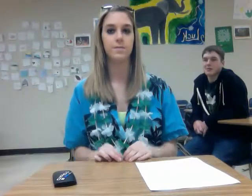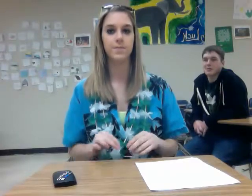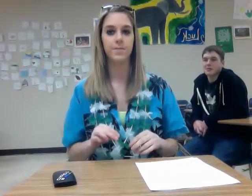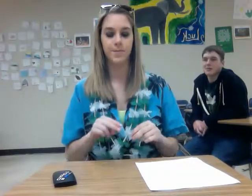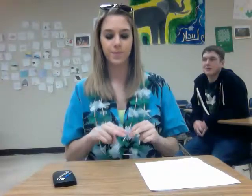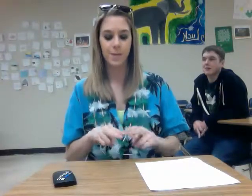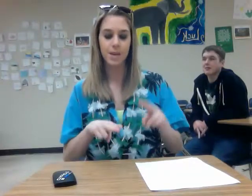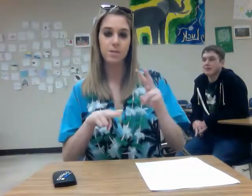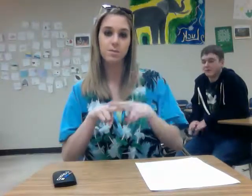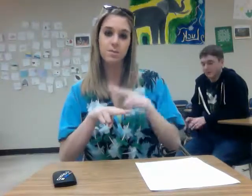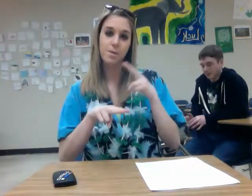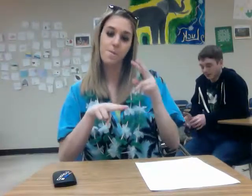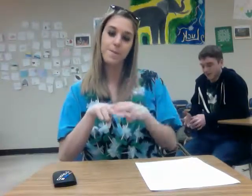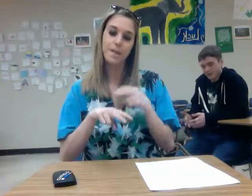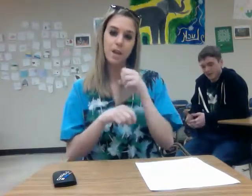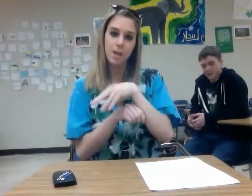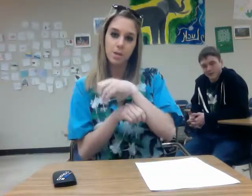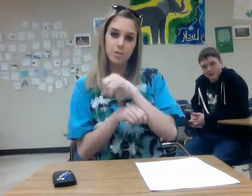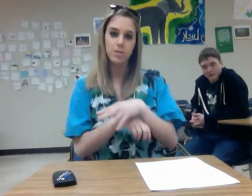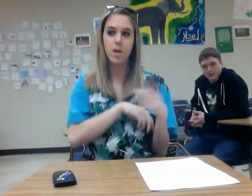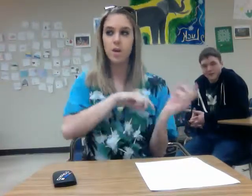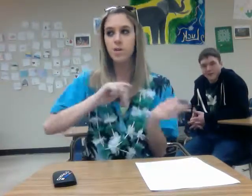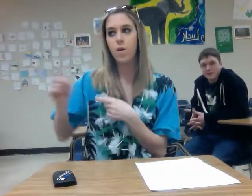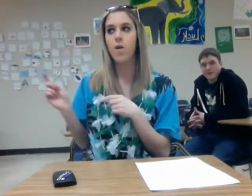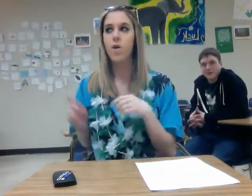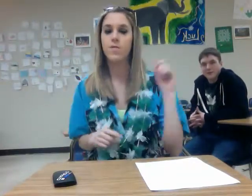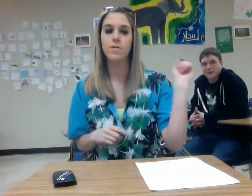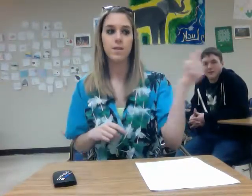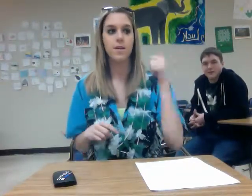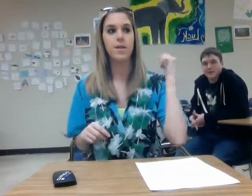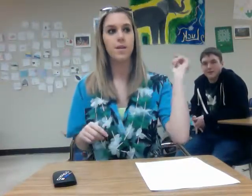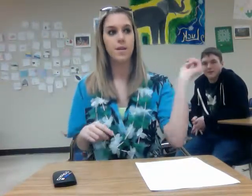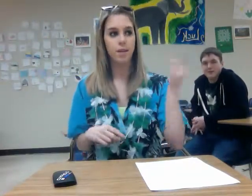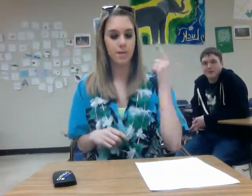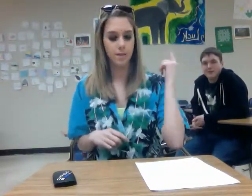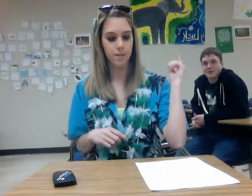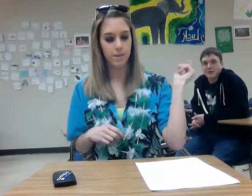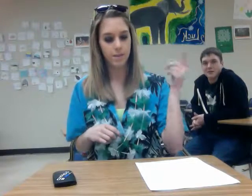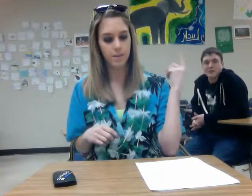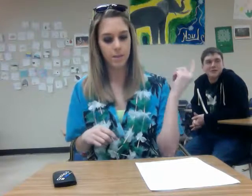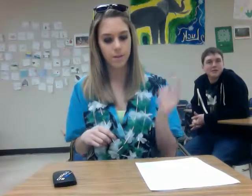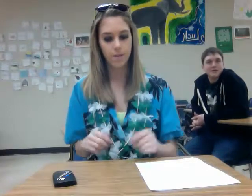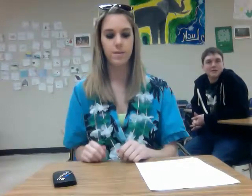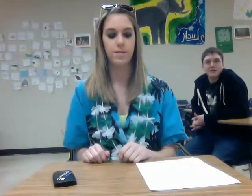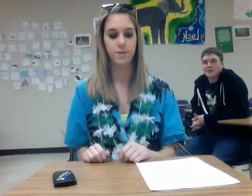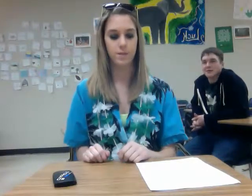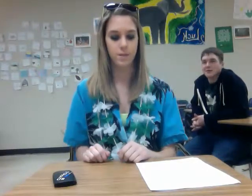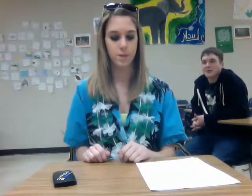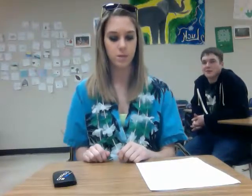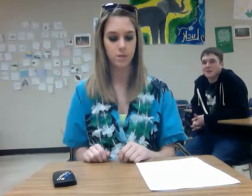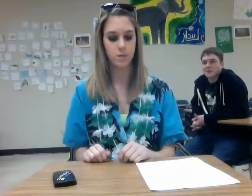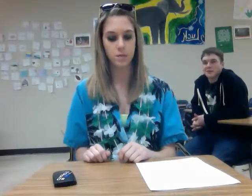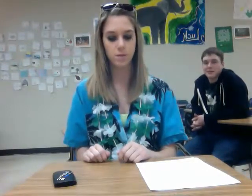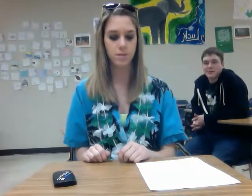he took the midnight train ain't going anywhere oh oh